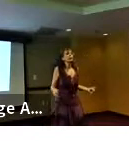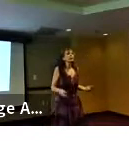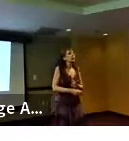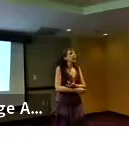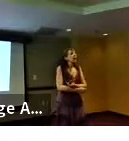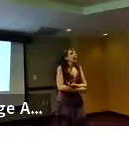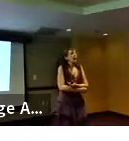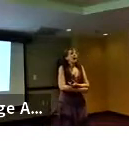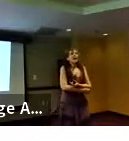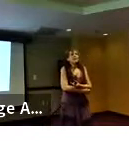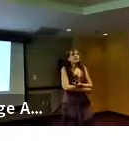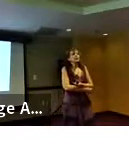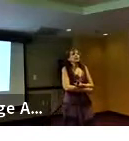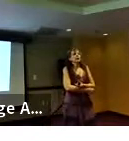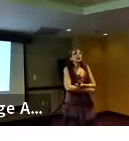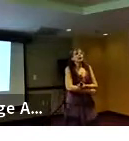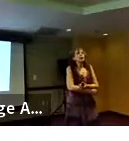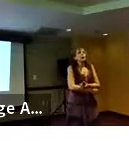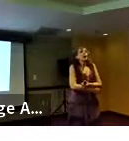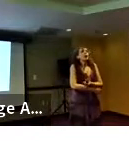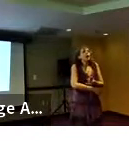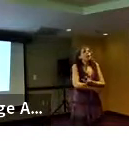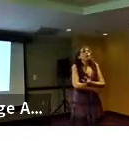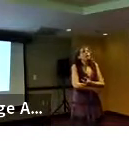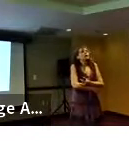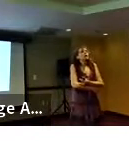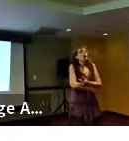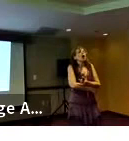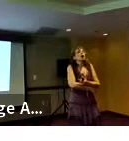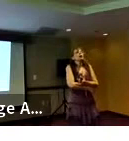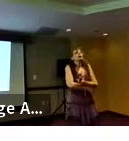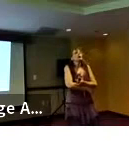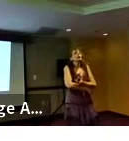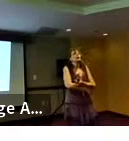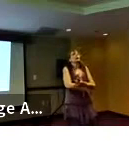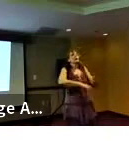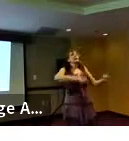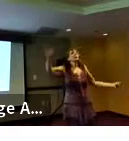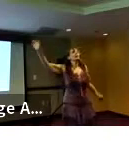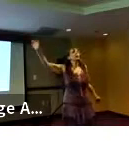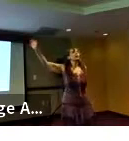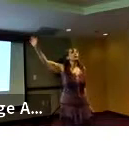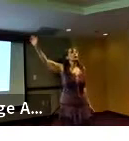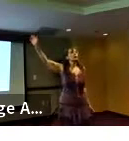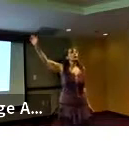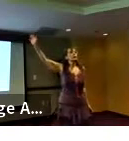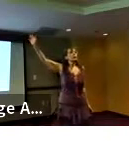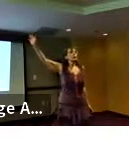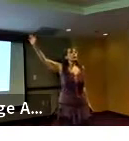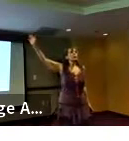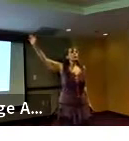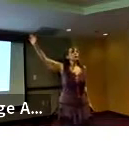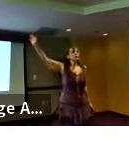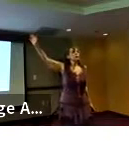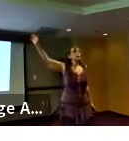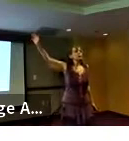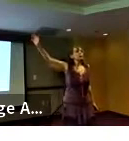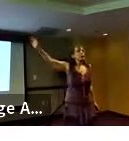diversity is everything, that human beings are incredibly diverse?